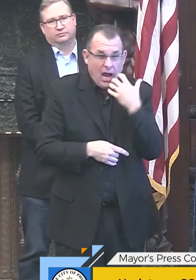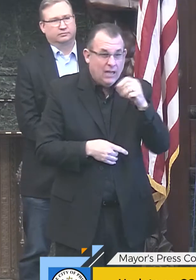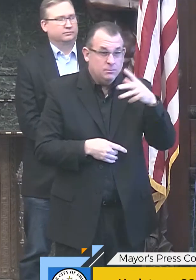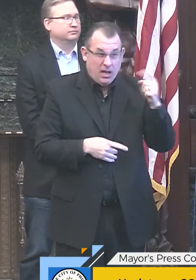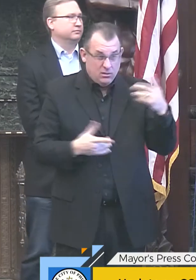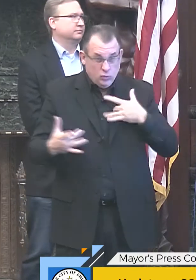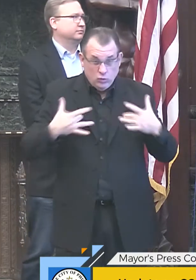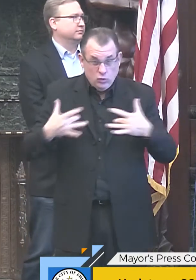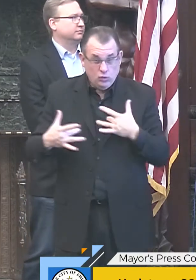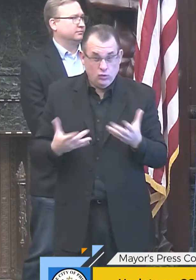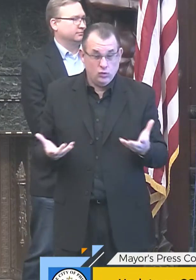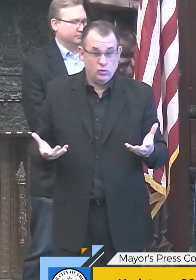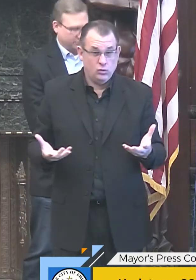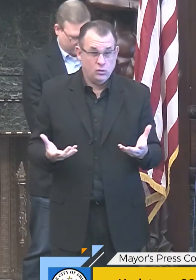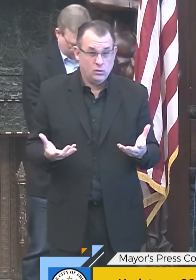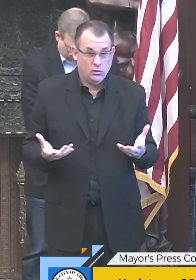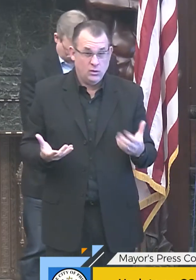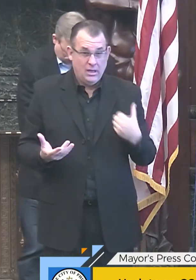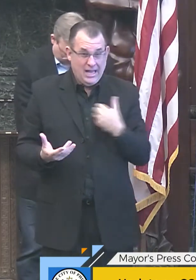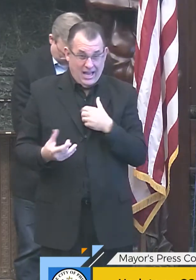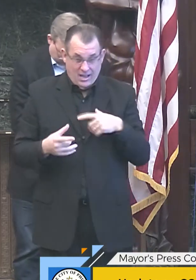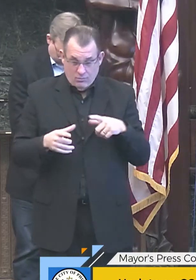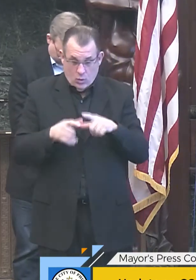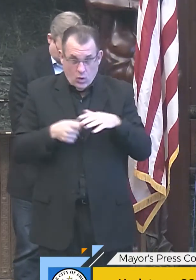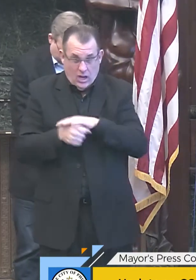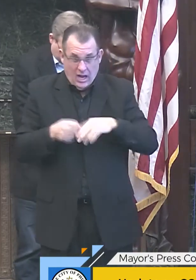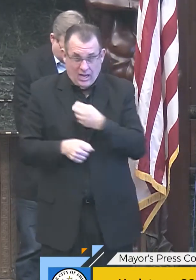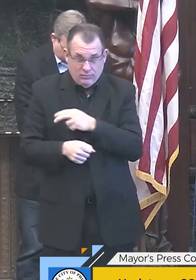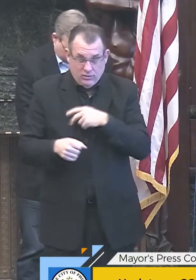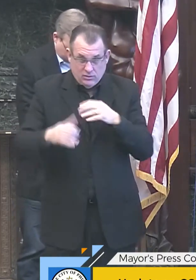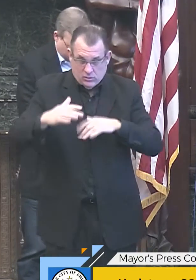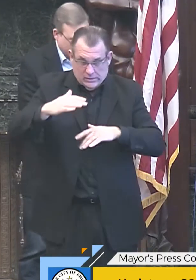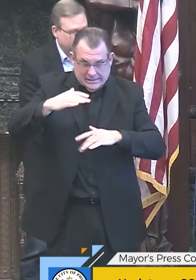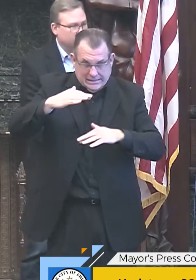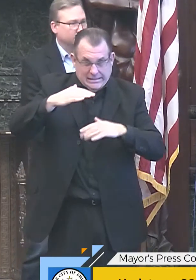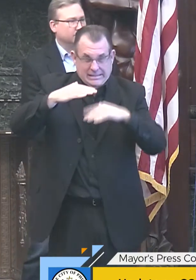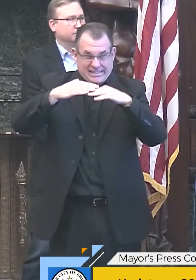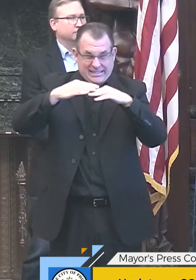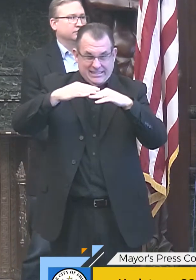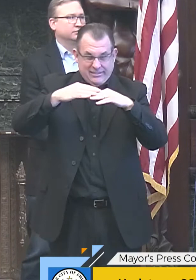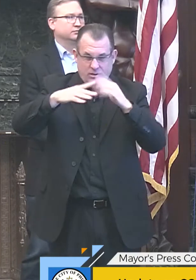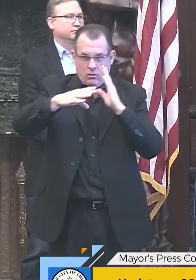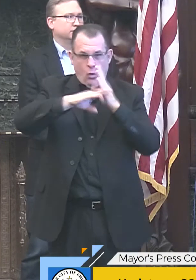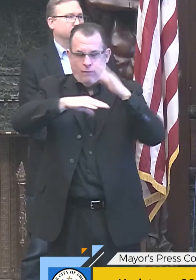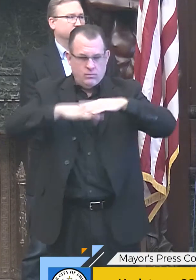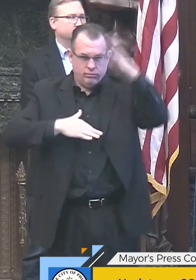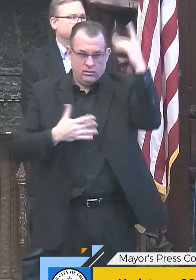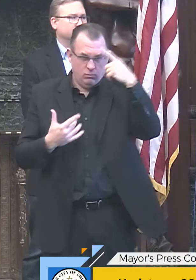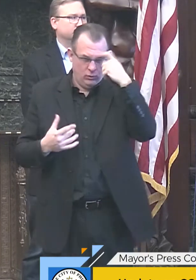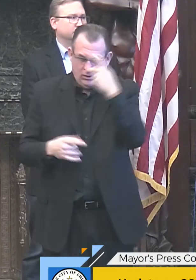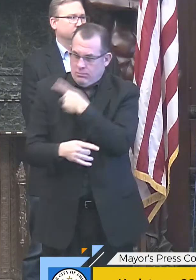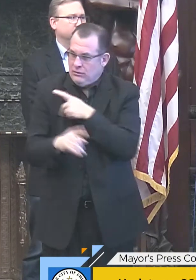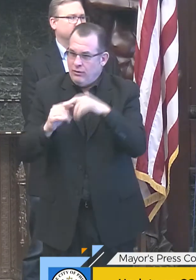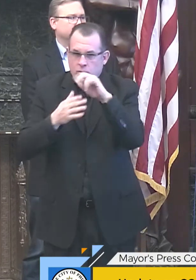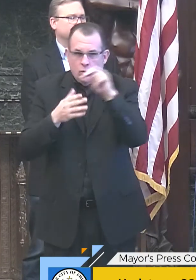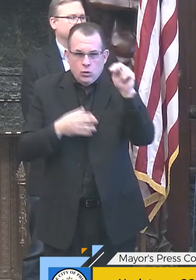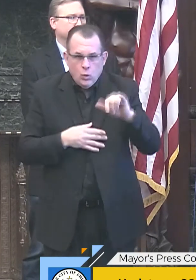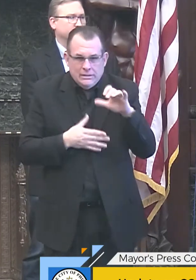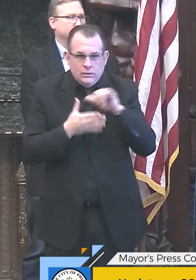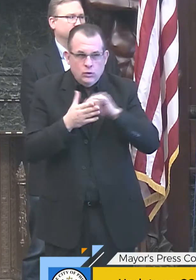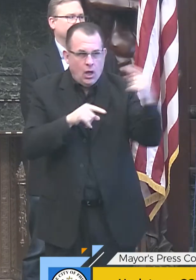about exceeding our local hospital capacity because of treating patients from New York or other hotspots?